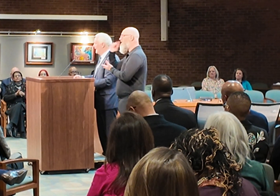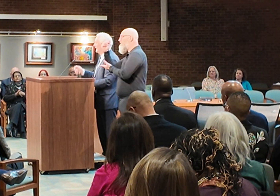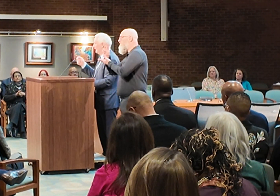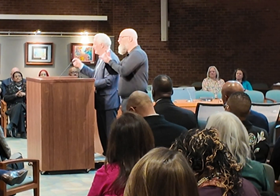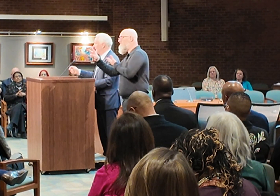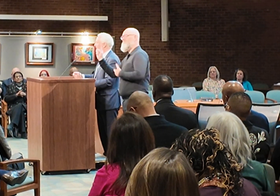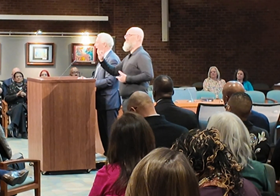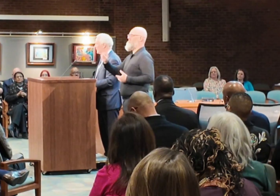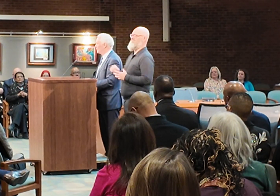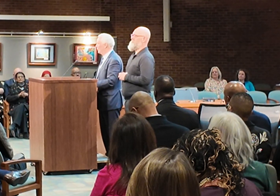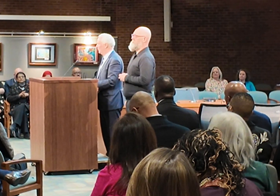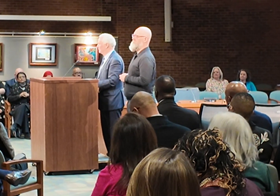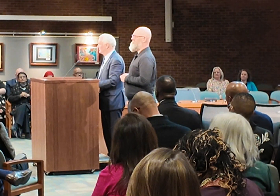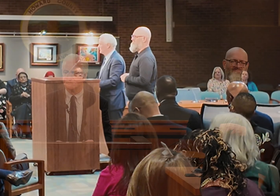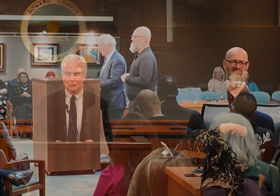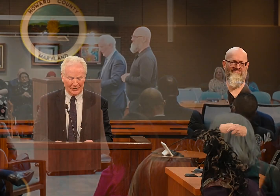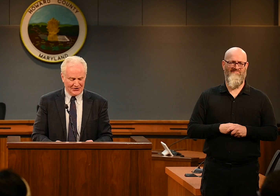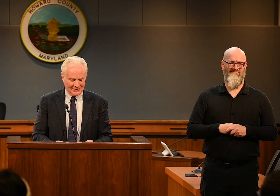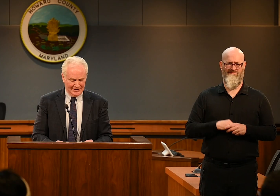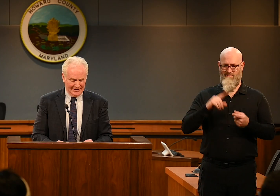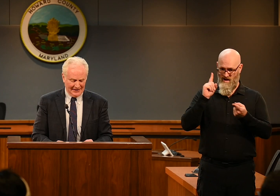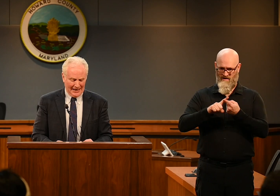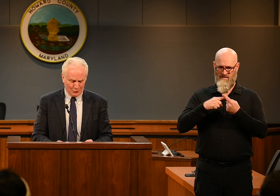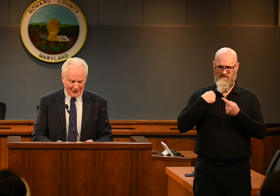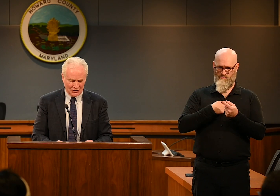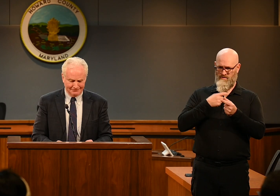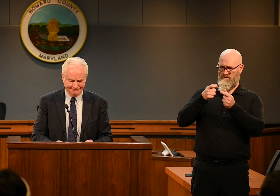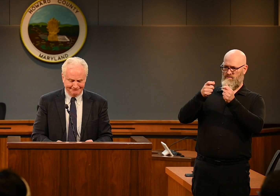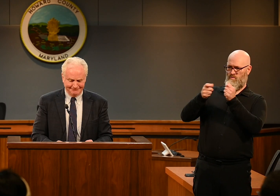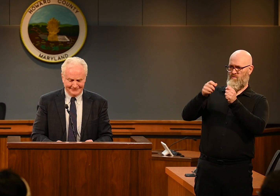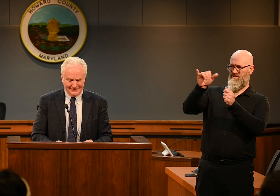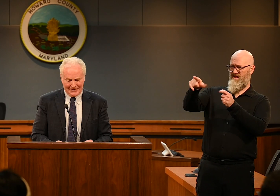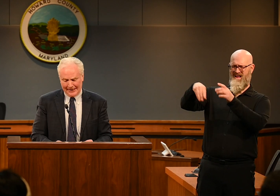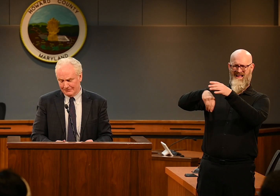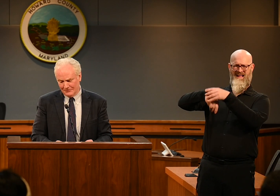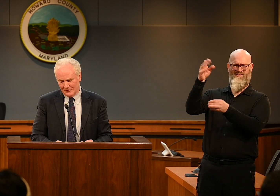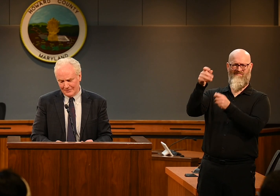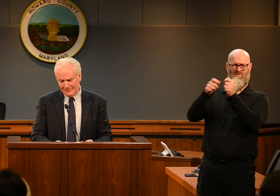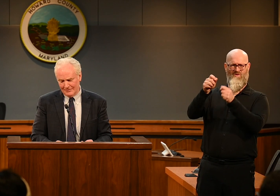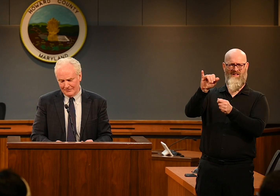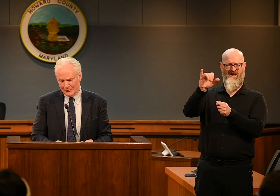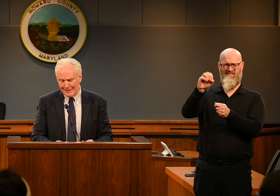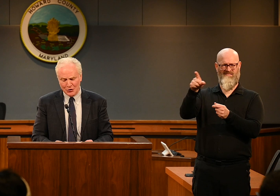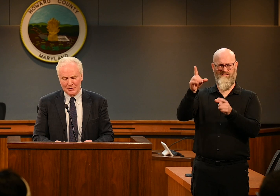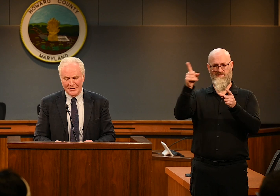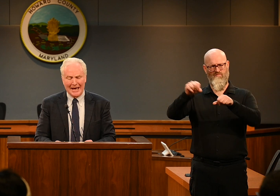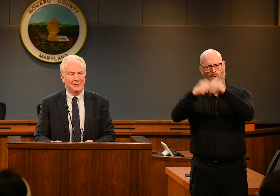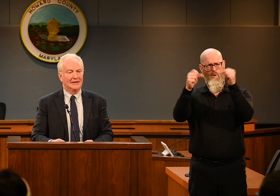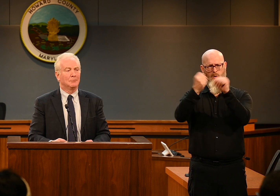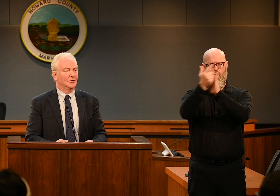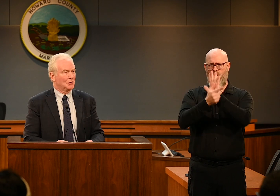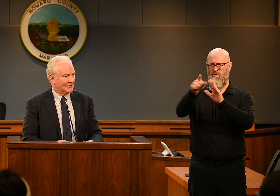we rein in this out-of-control, lawless operation. And it was mentioned